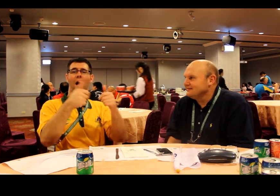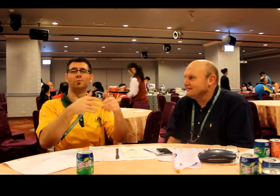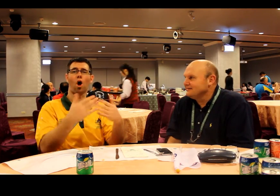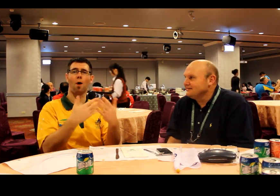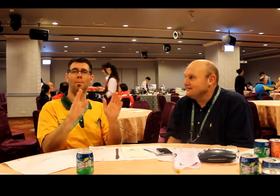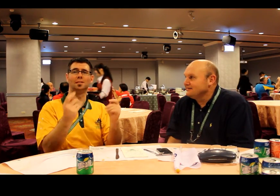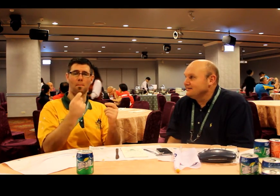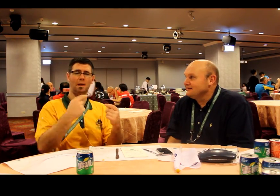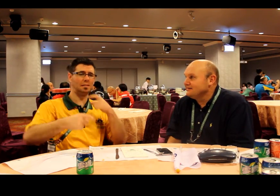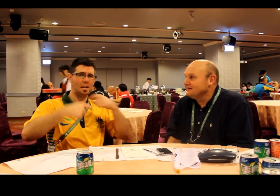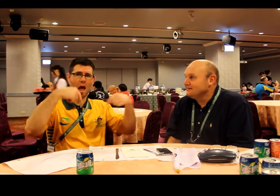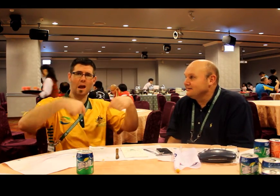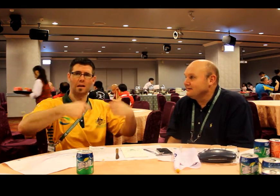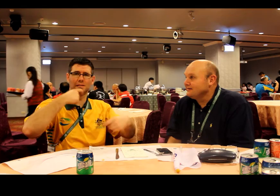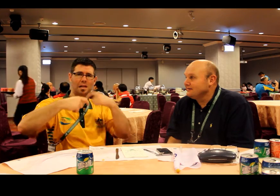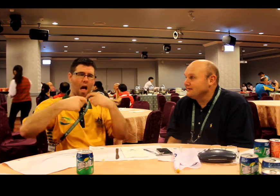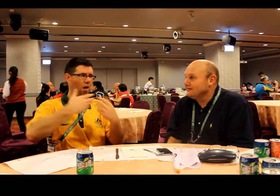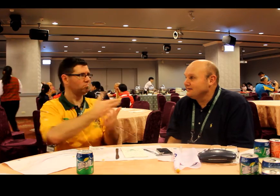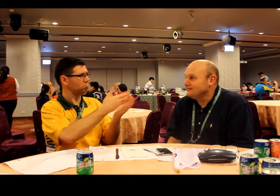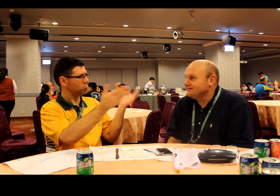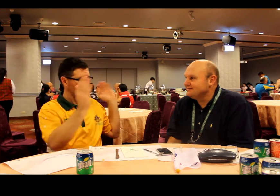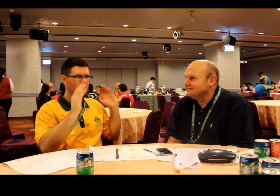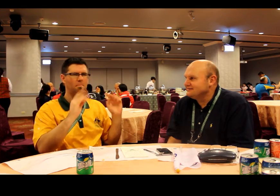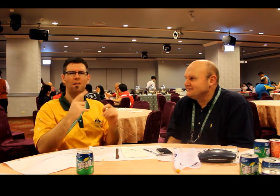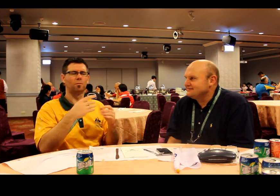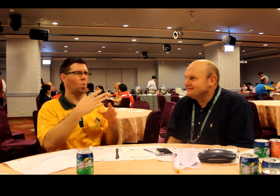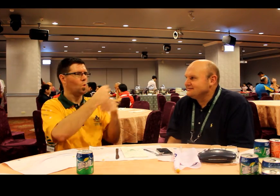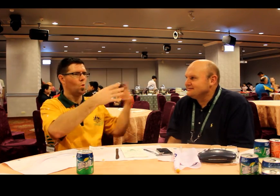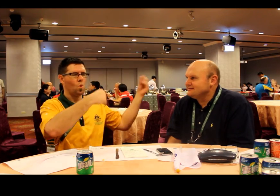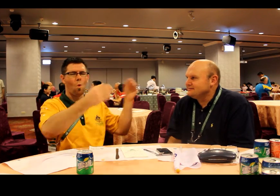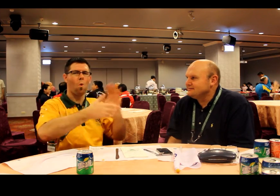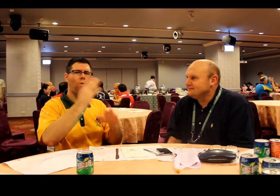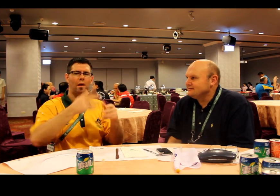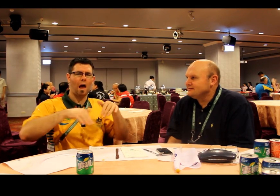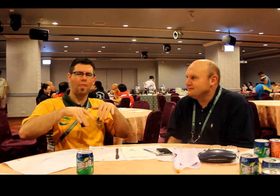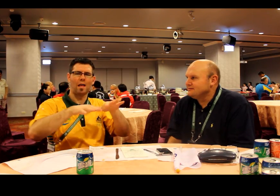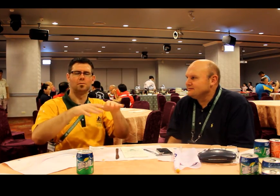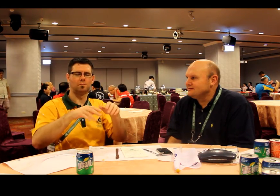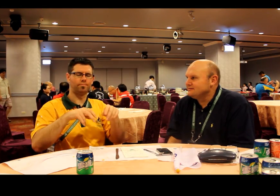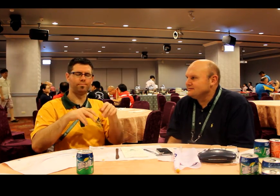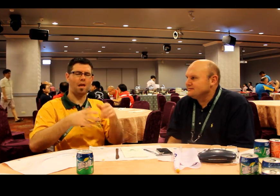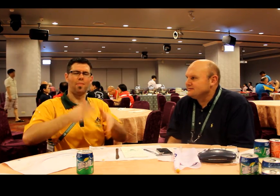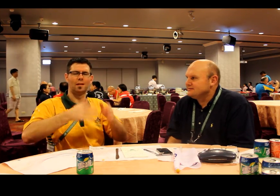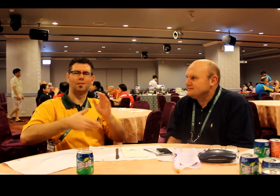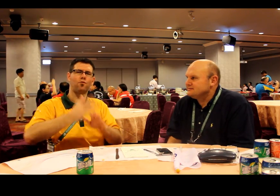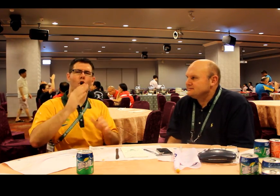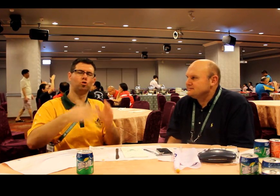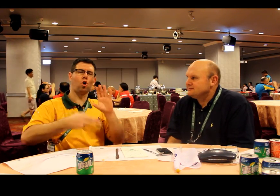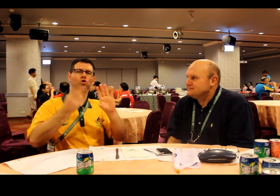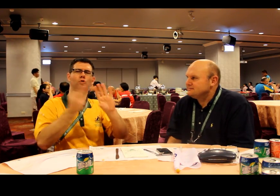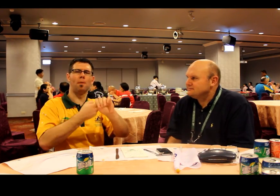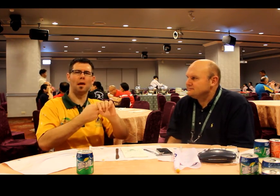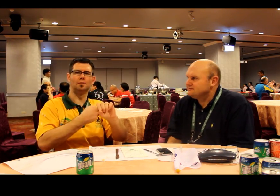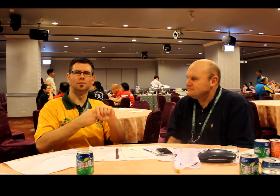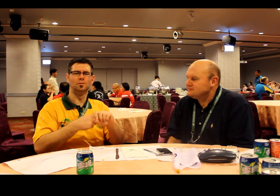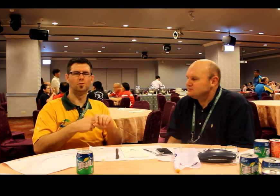ceremony. So we're just here having dinner at our hotel after the opening ceremony, and unfortunately a lot of the athletes have gone off to